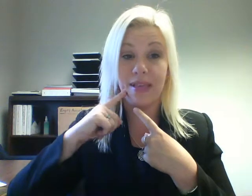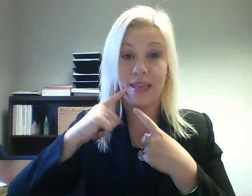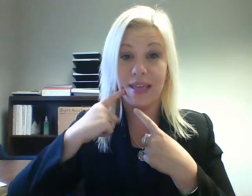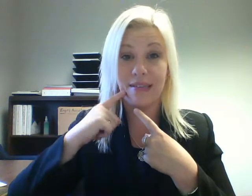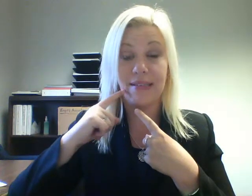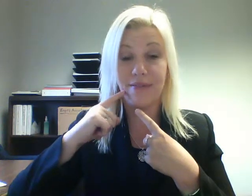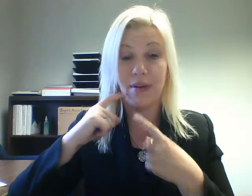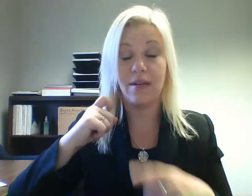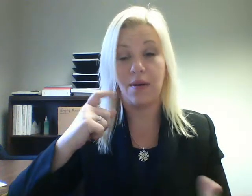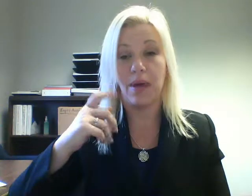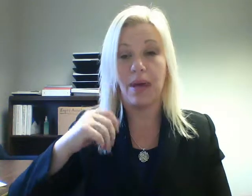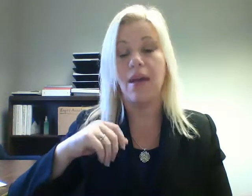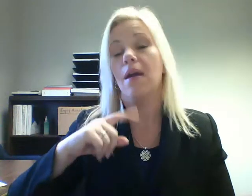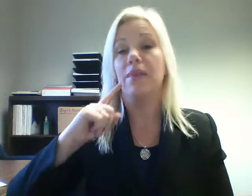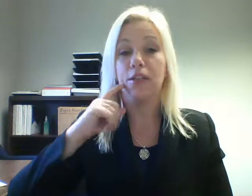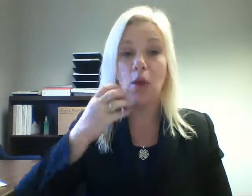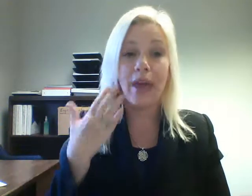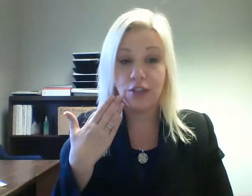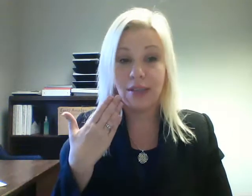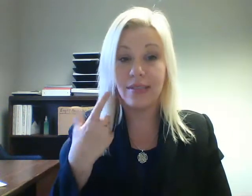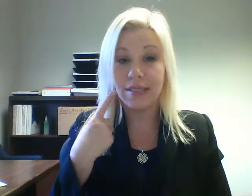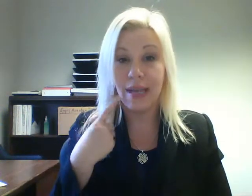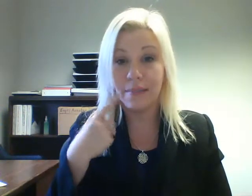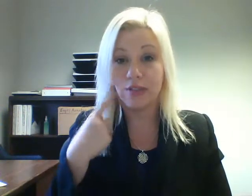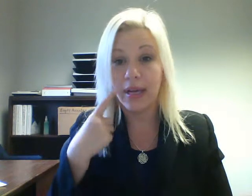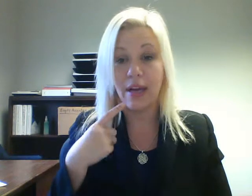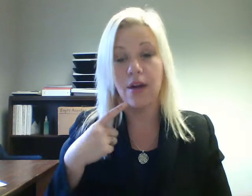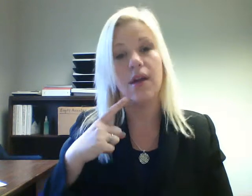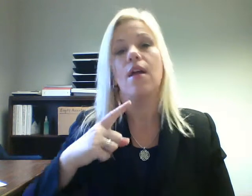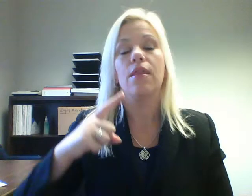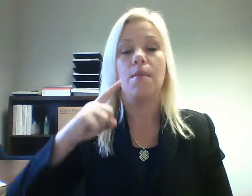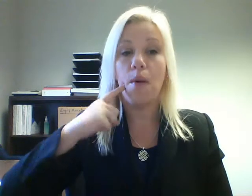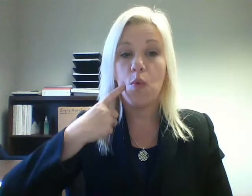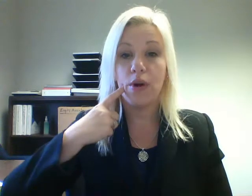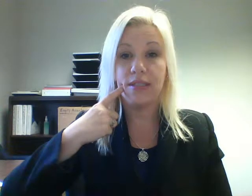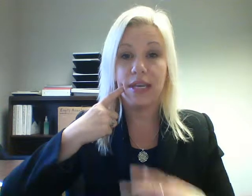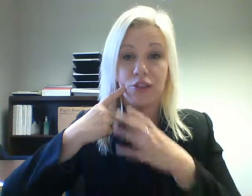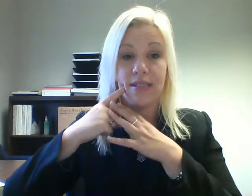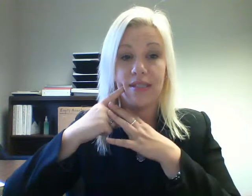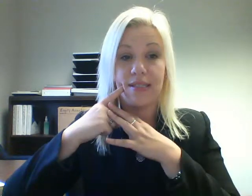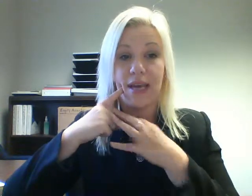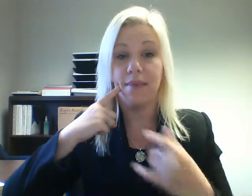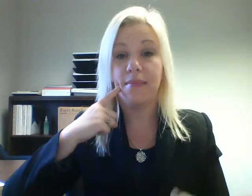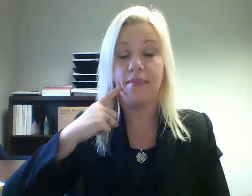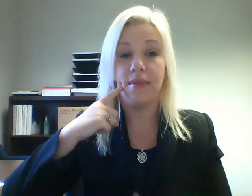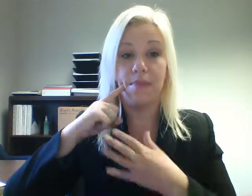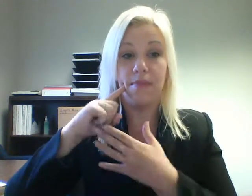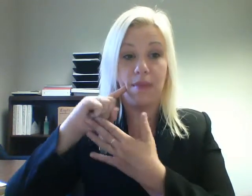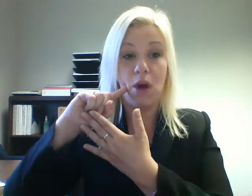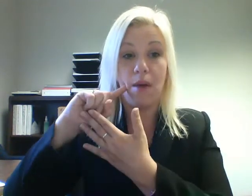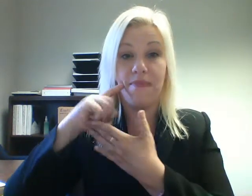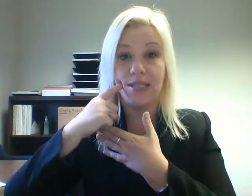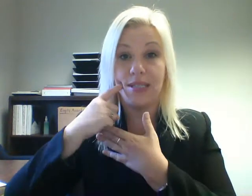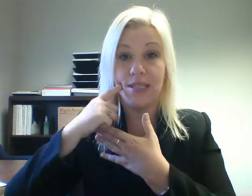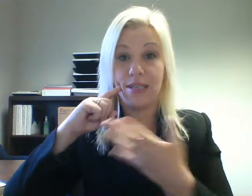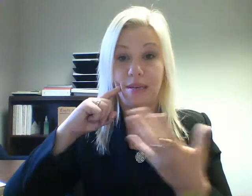thing that's different, okay? But the location is the same, it's right here. The palm orientation is the same. The palm faces the same